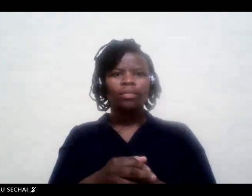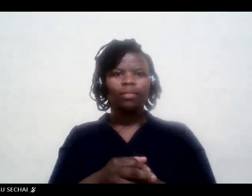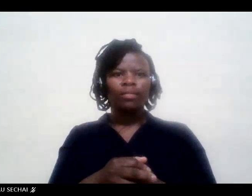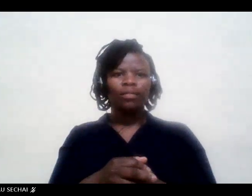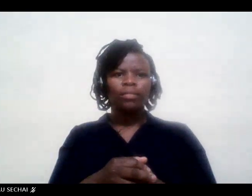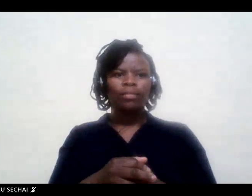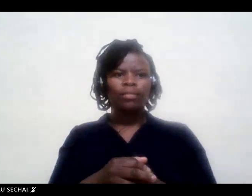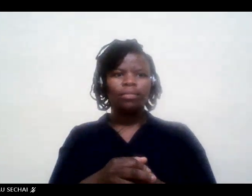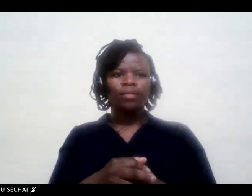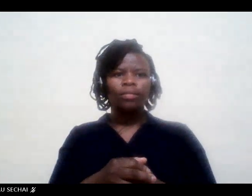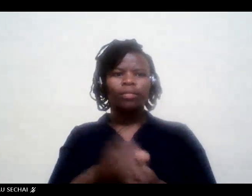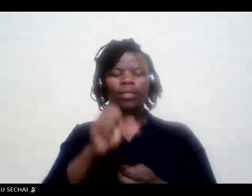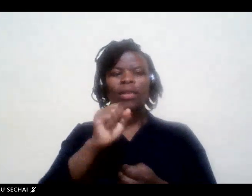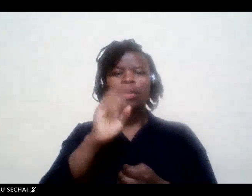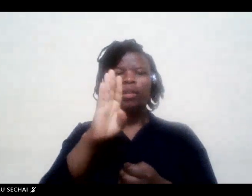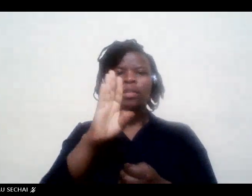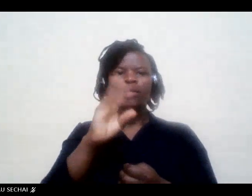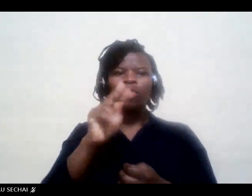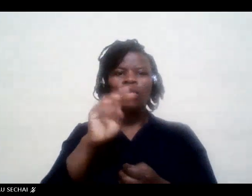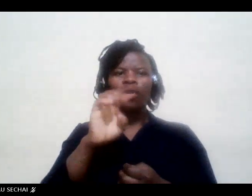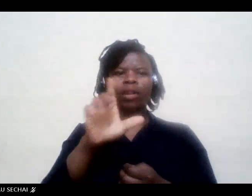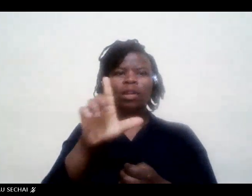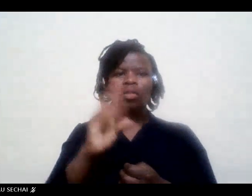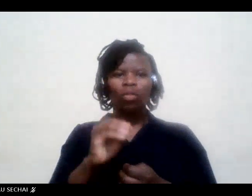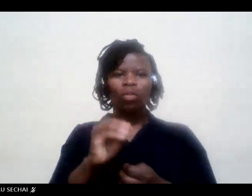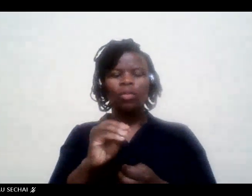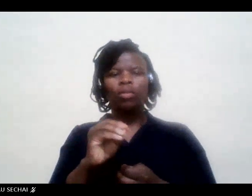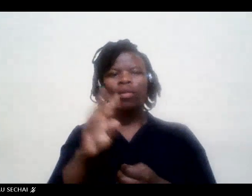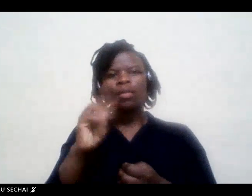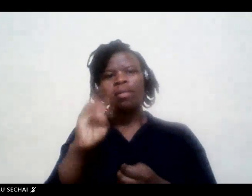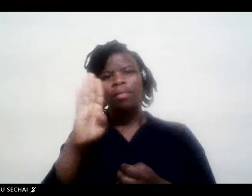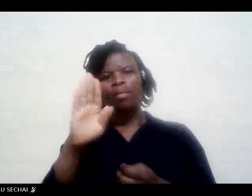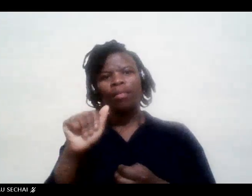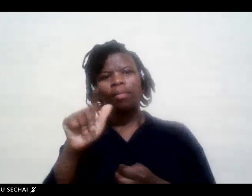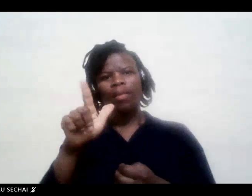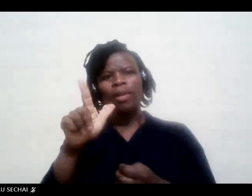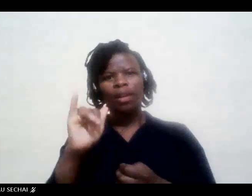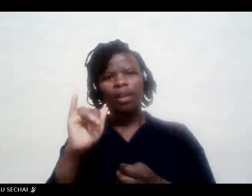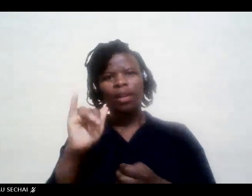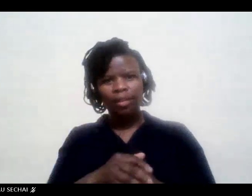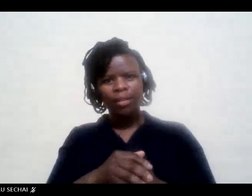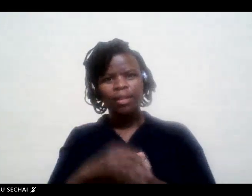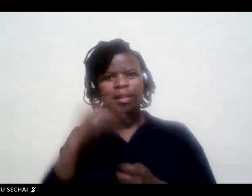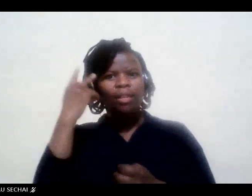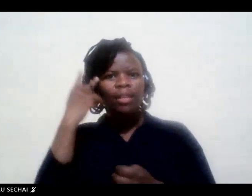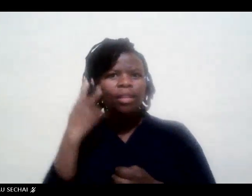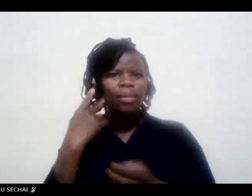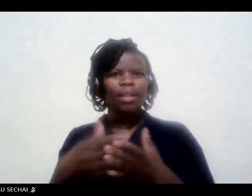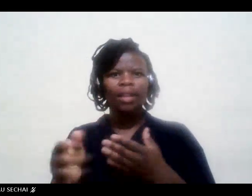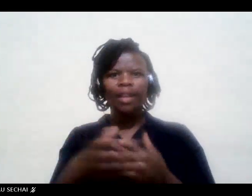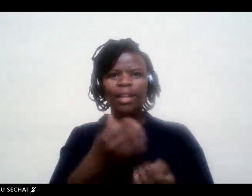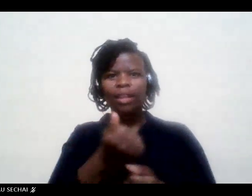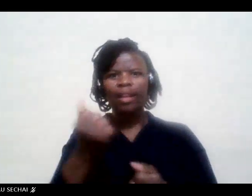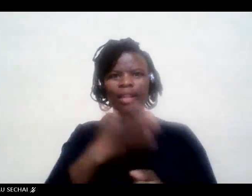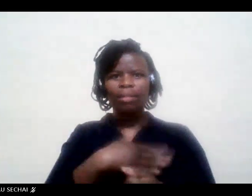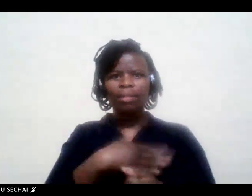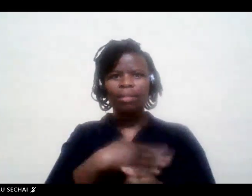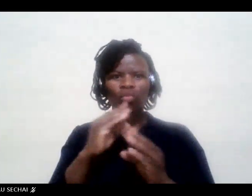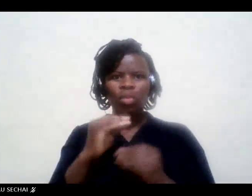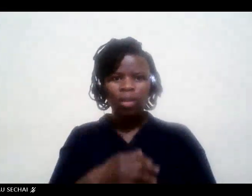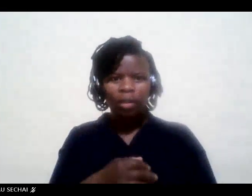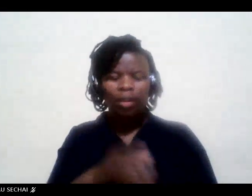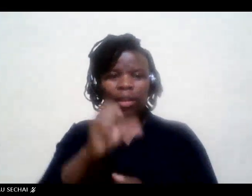We are 4 minutes out. Good evening, everyone. Sibonelo, okay. Mbali, then Sibonelo. Mbali, go